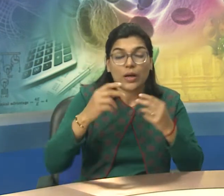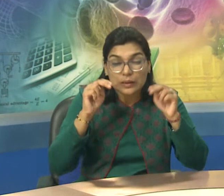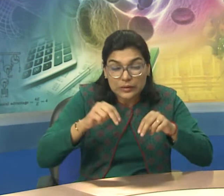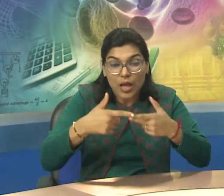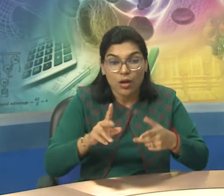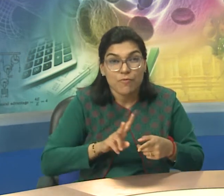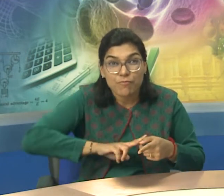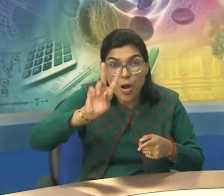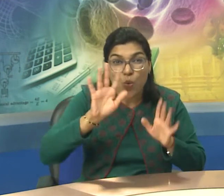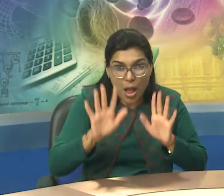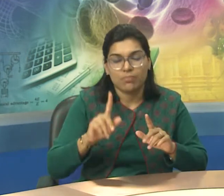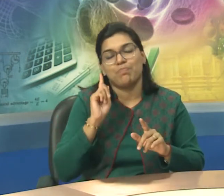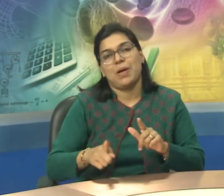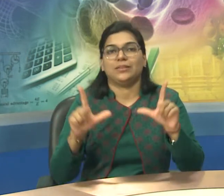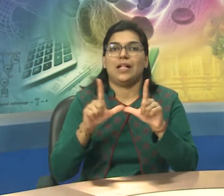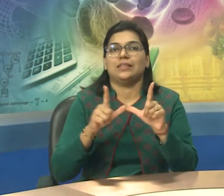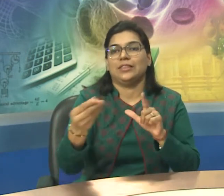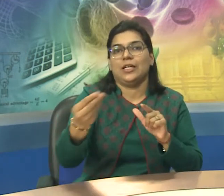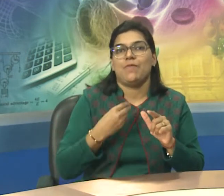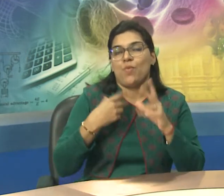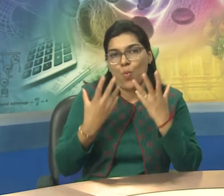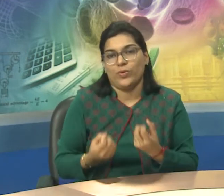cash infusion in business.